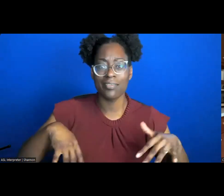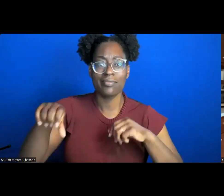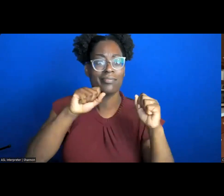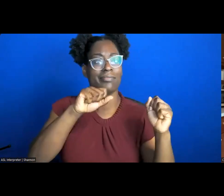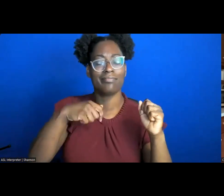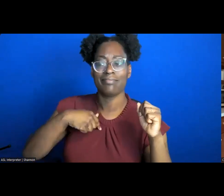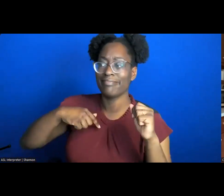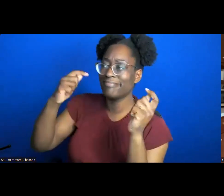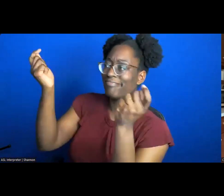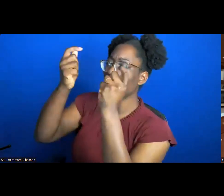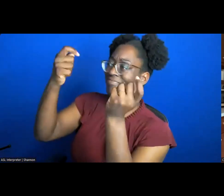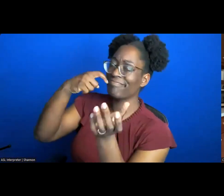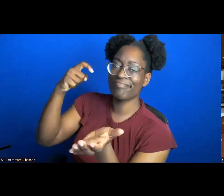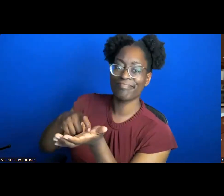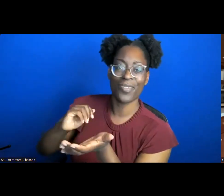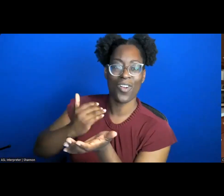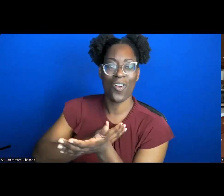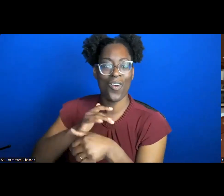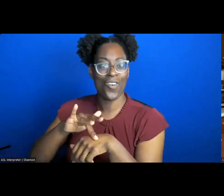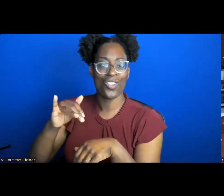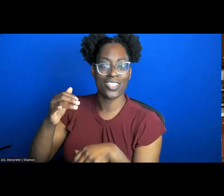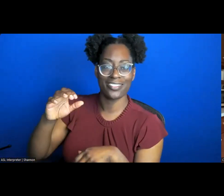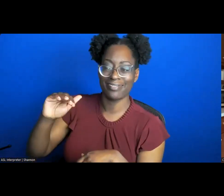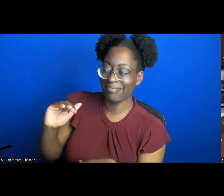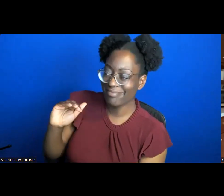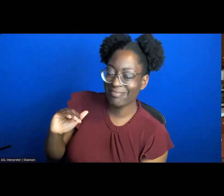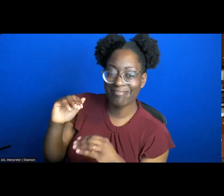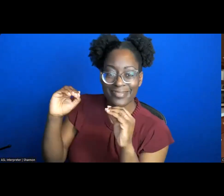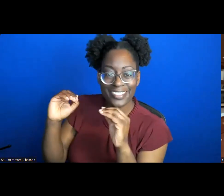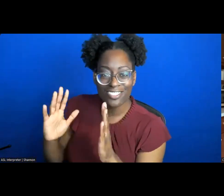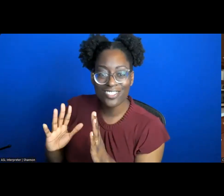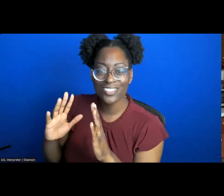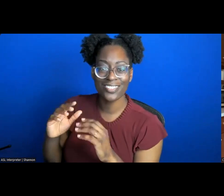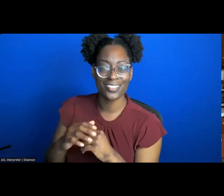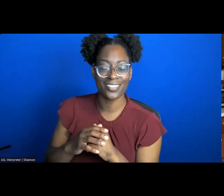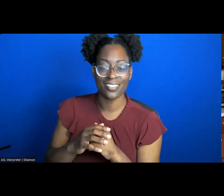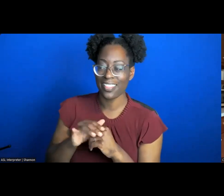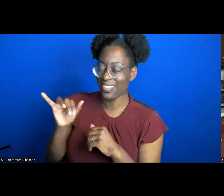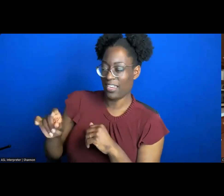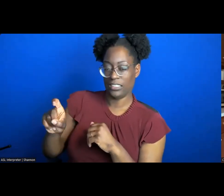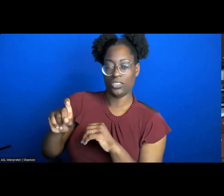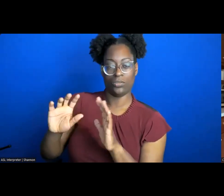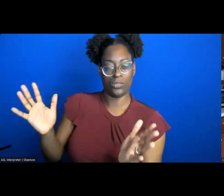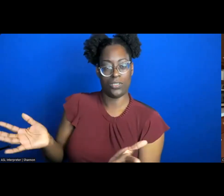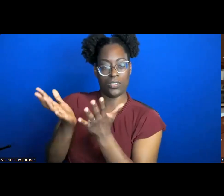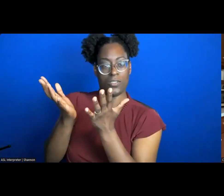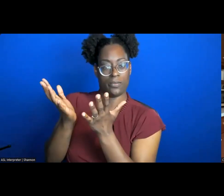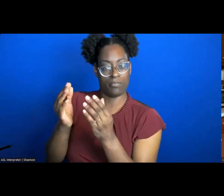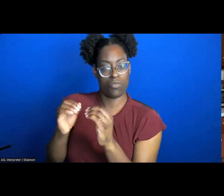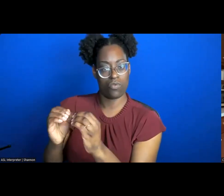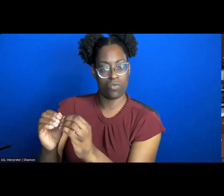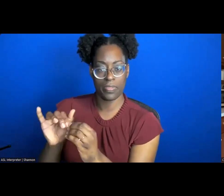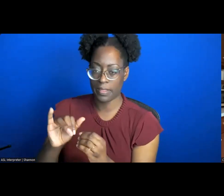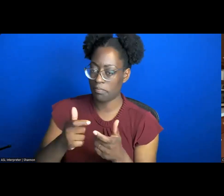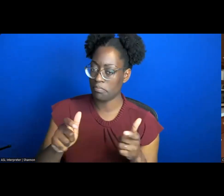their worth. It needs to be made evident. So that's one sort of big example. Another